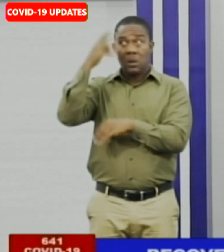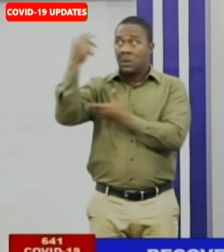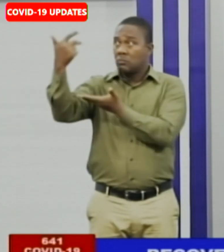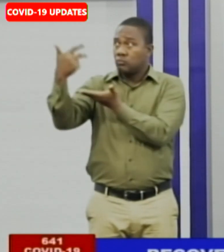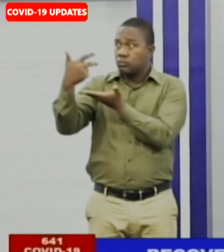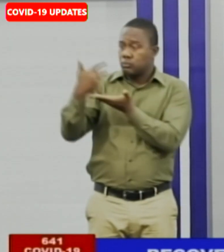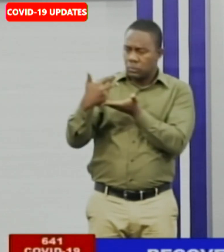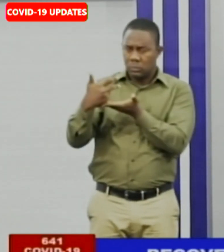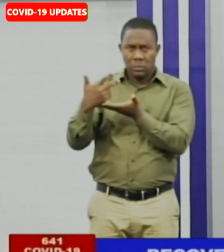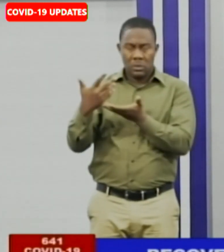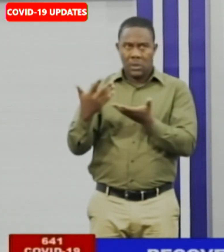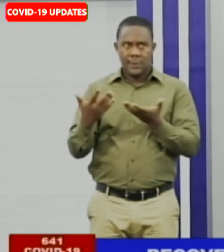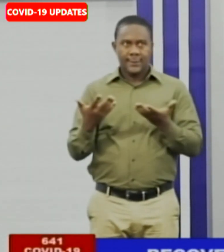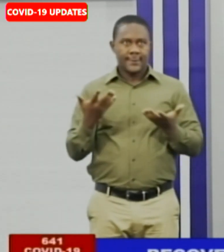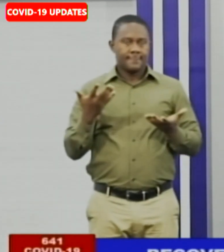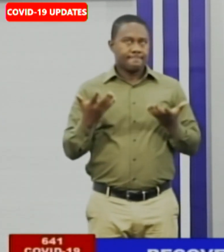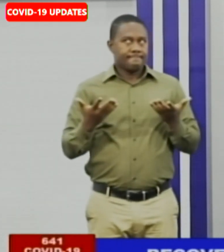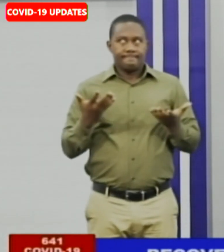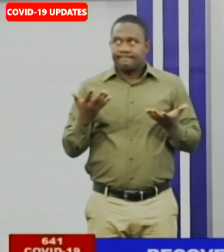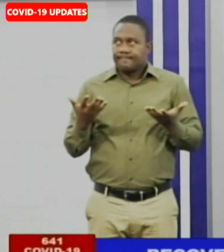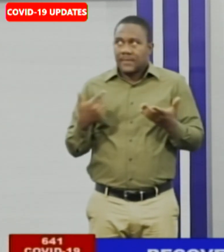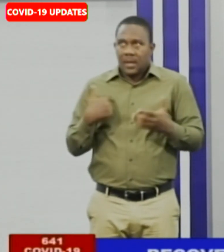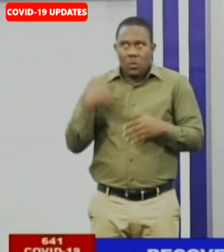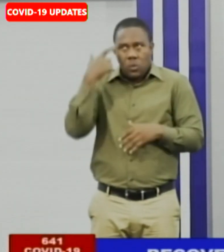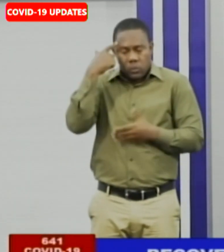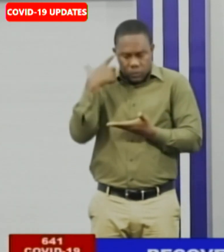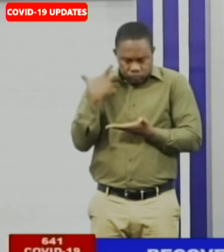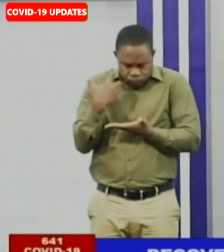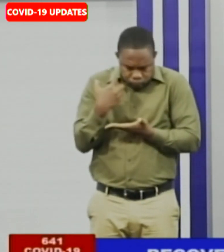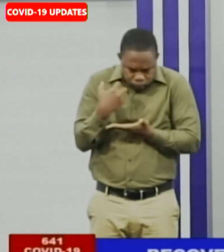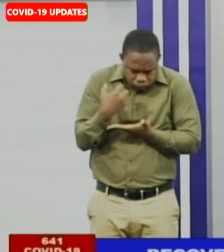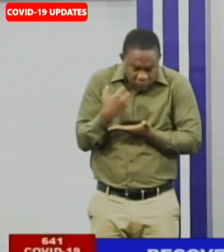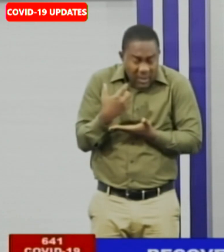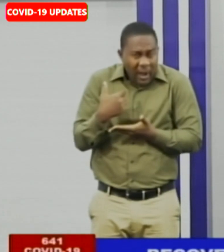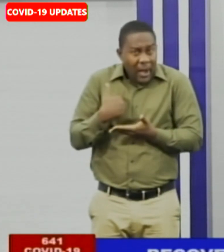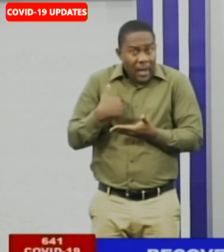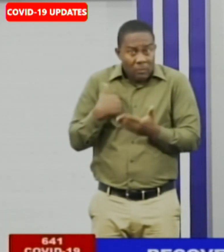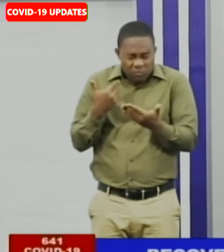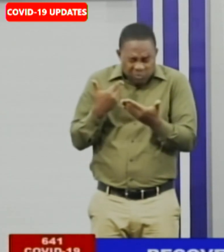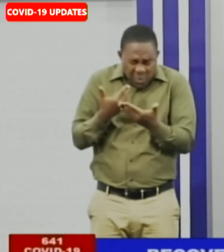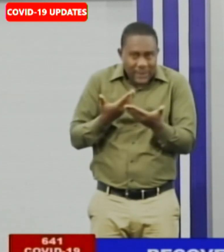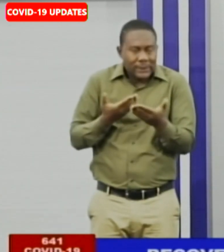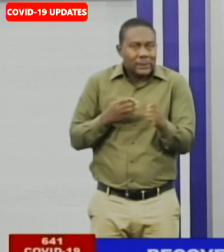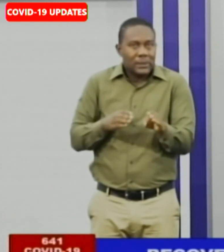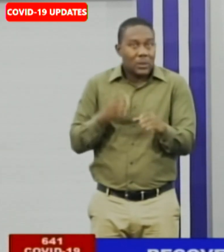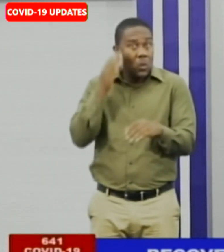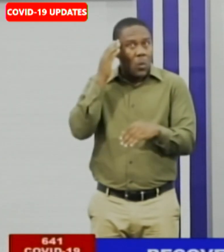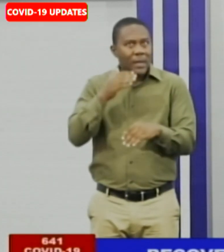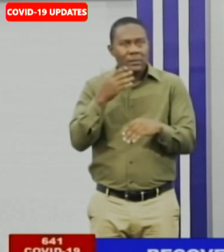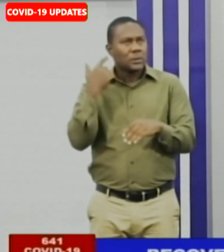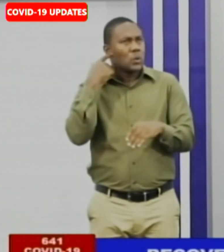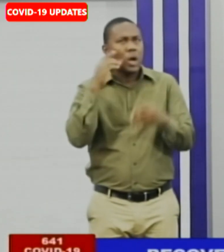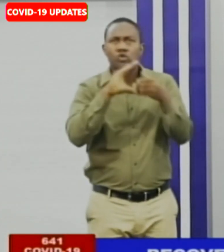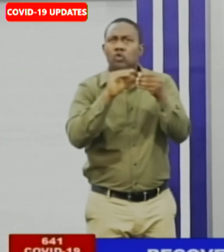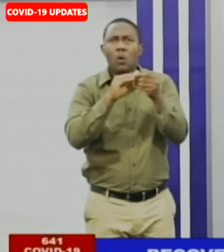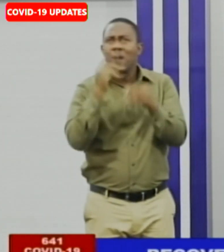I saw myself dying. I really saw myself dying simply because of the information out there. I also know